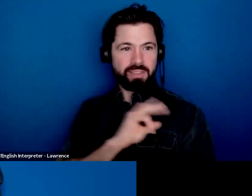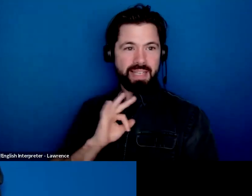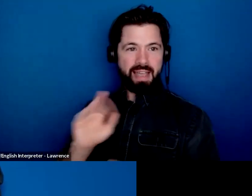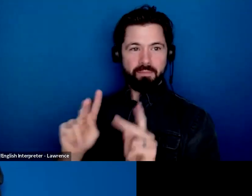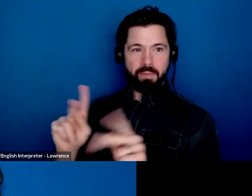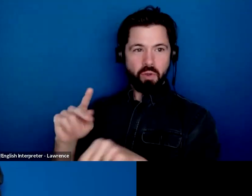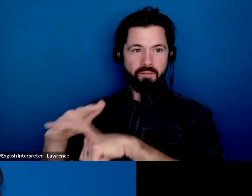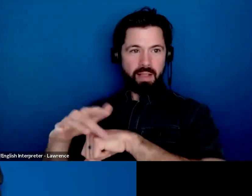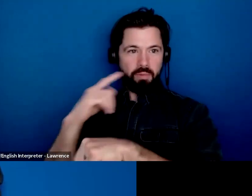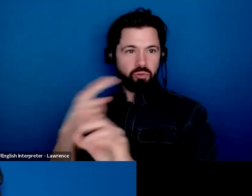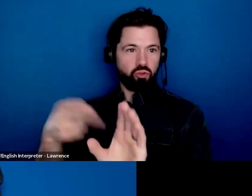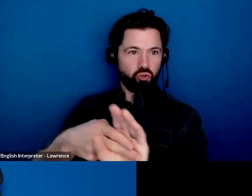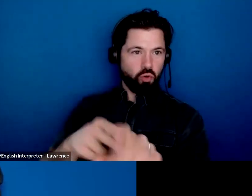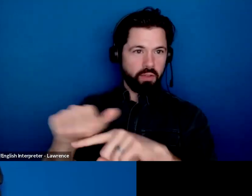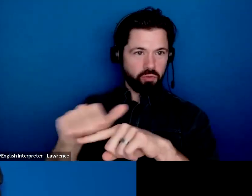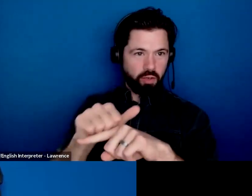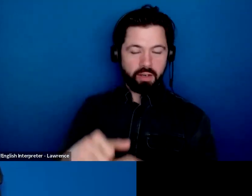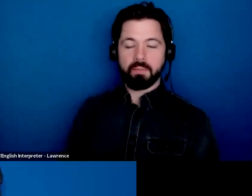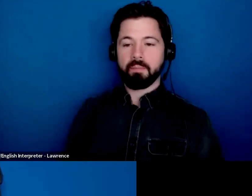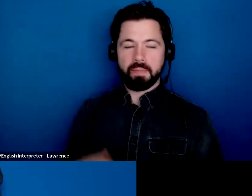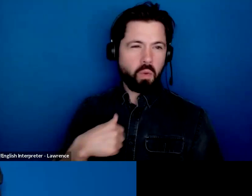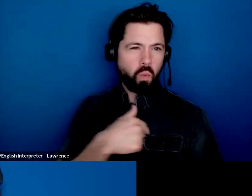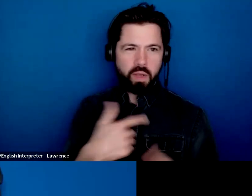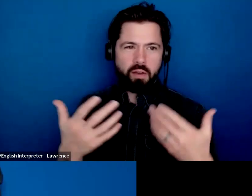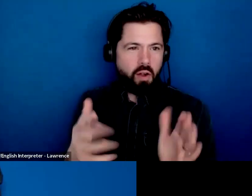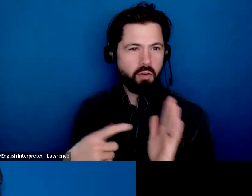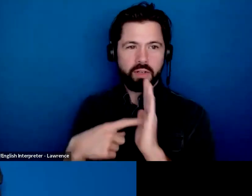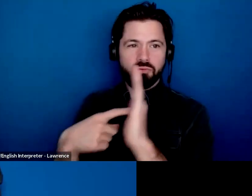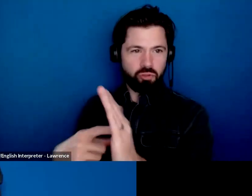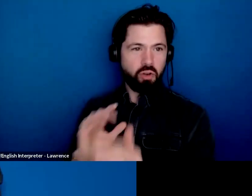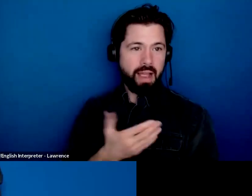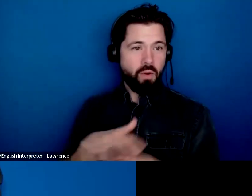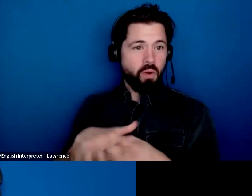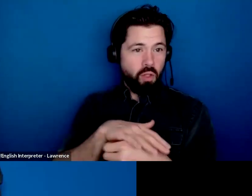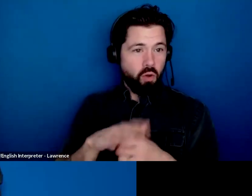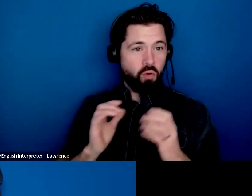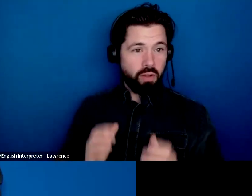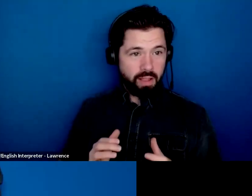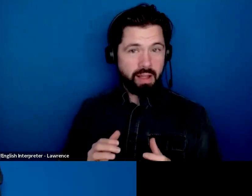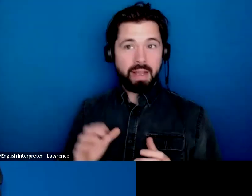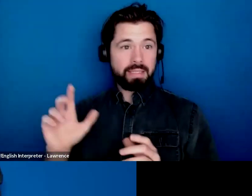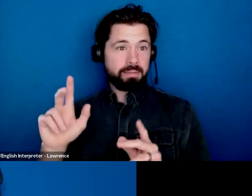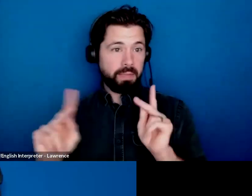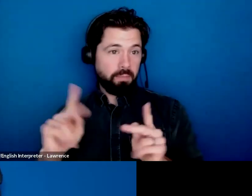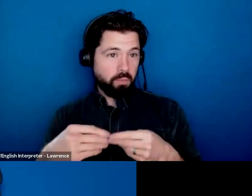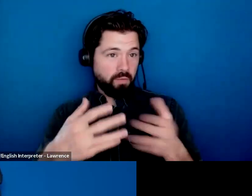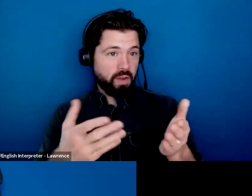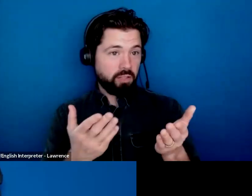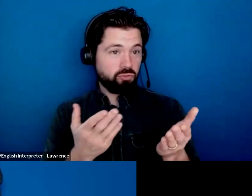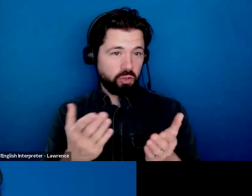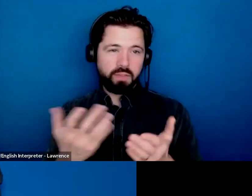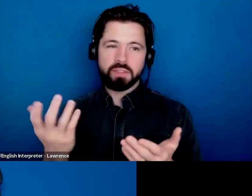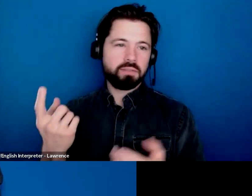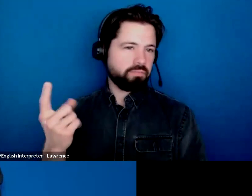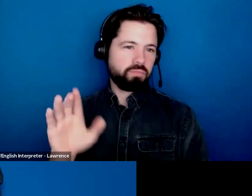again, we have demonstrated that our staff that are serving our local clients here are really well trained in doing this. So again, shout out to you